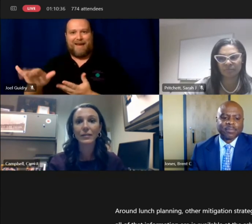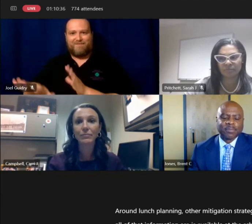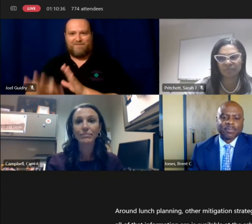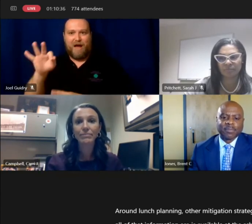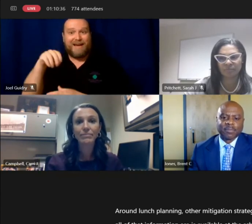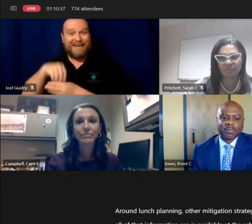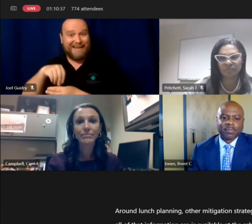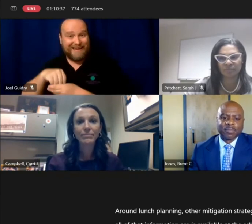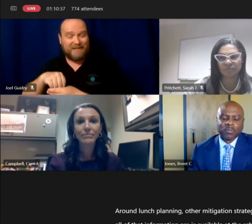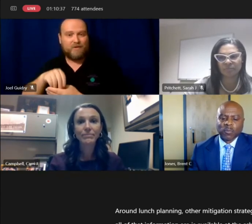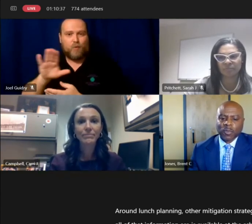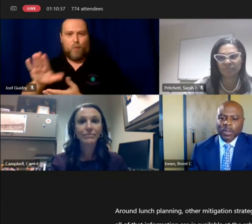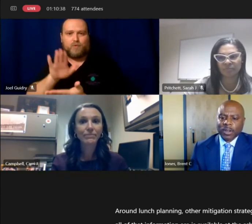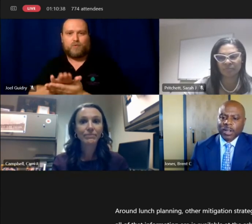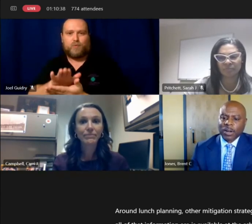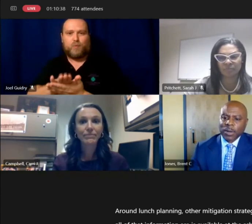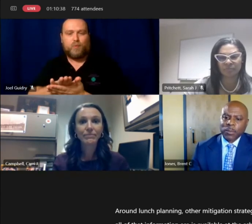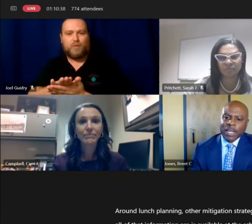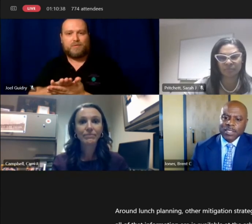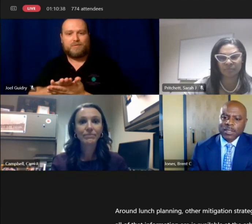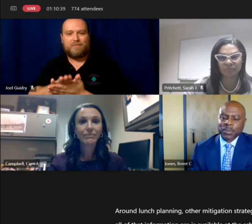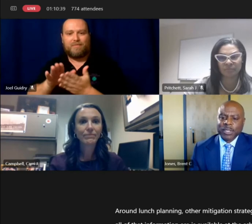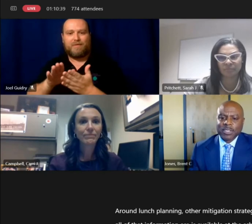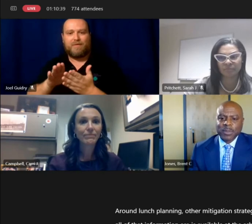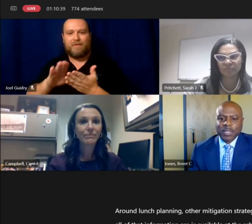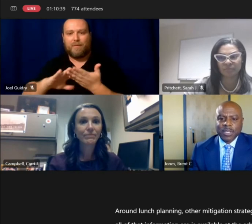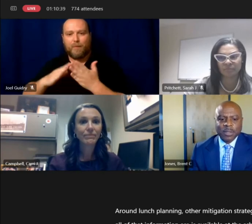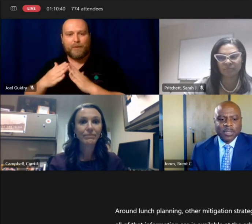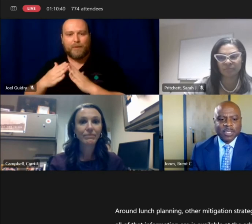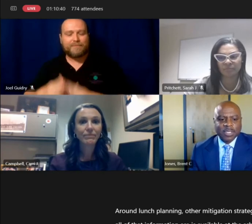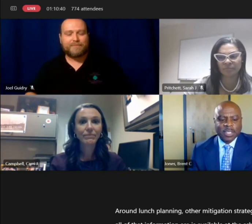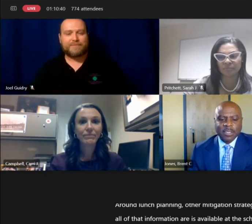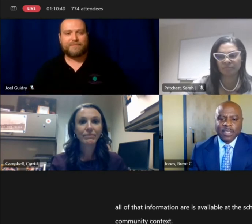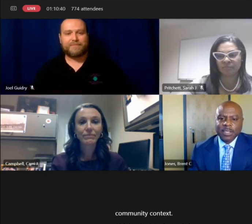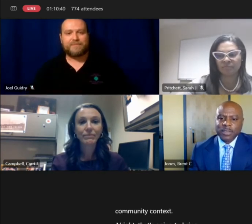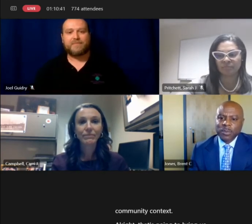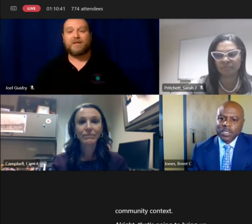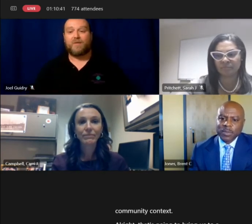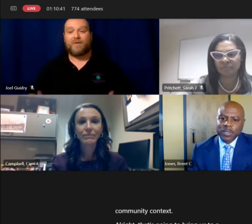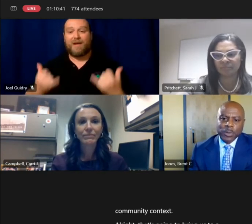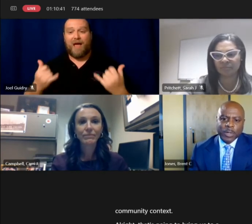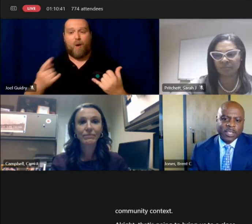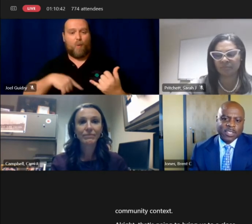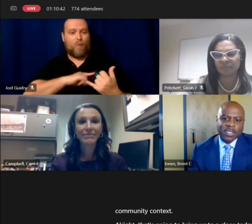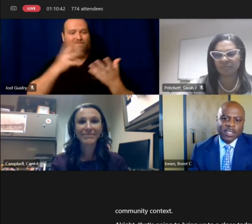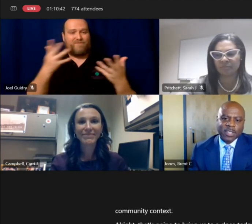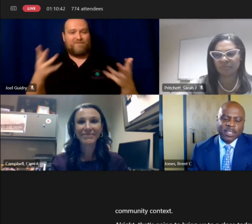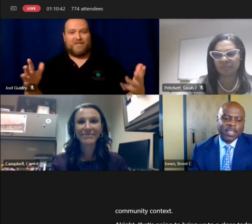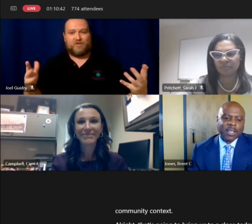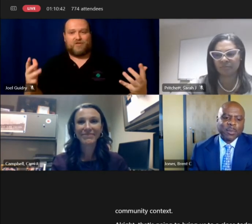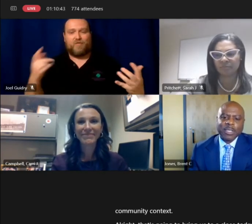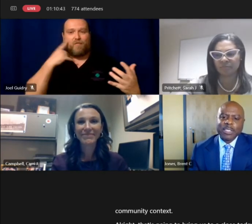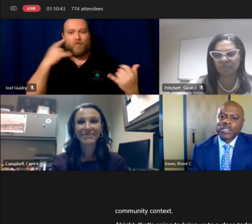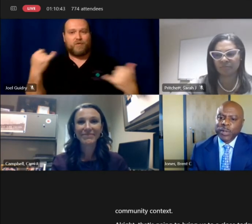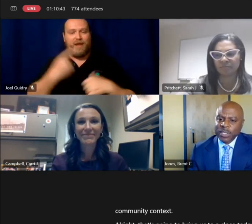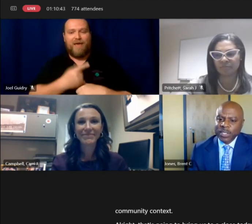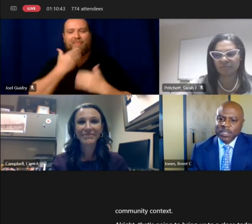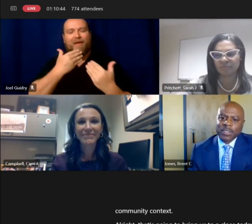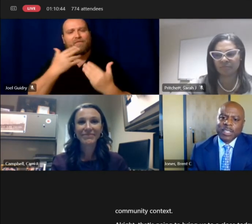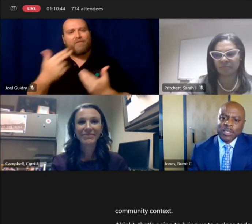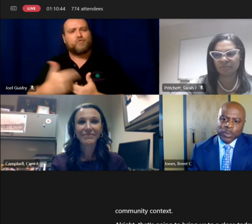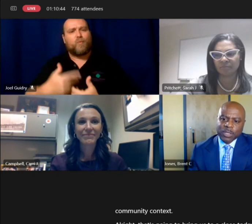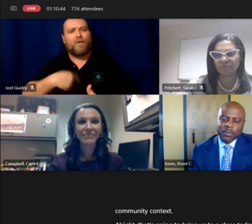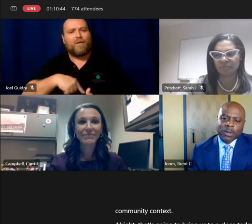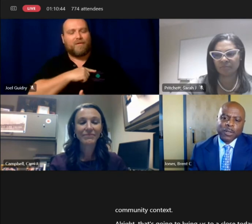context. All right, well, that's going to bring us to a close today. Thank you so much for joining us today. Please join us